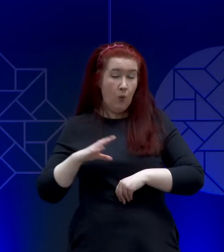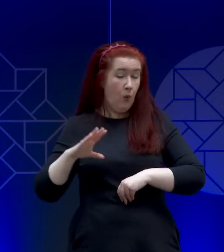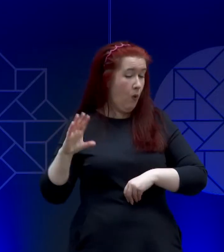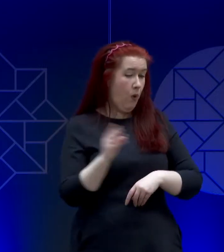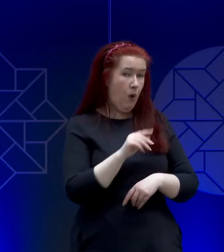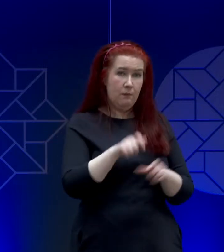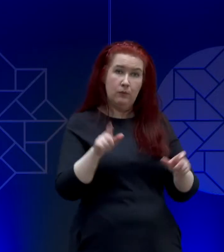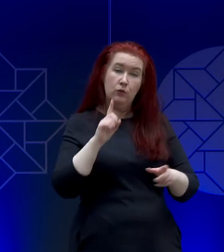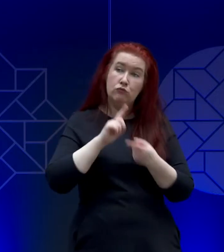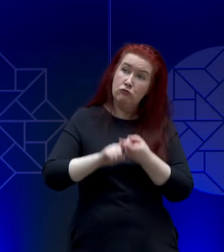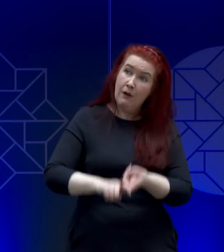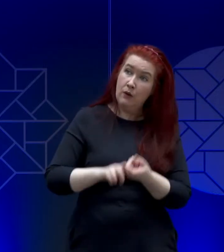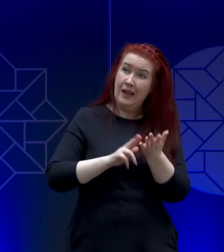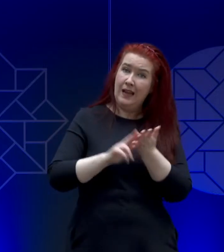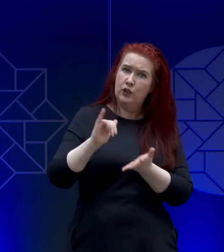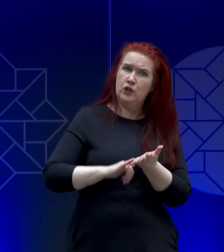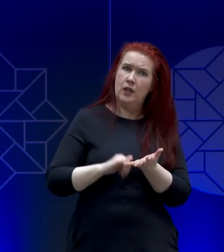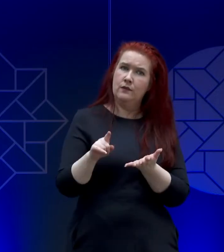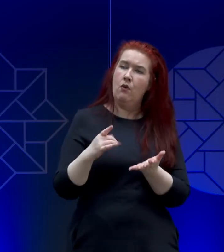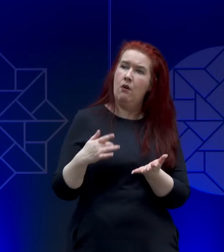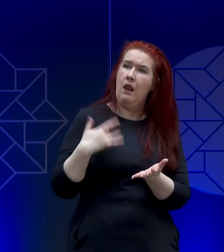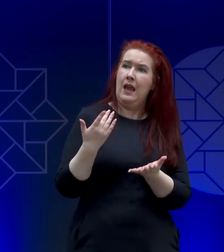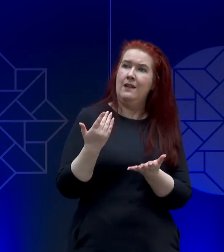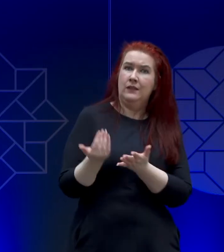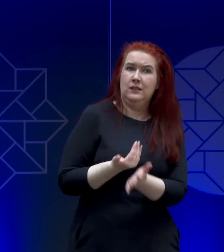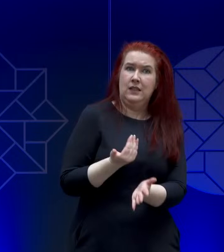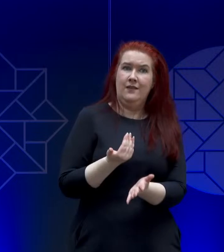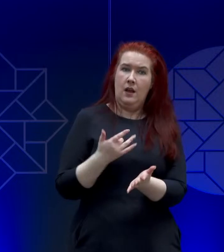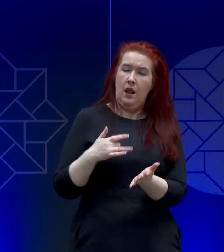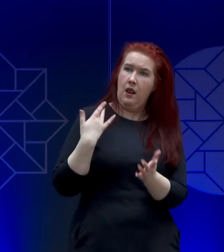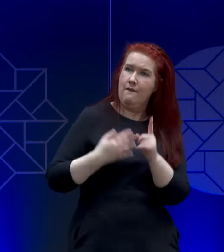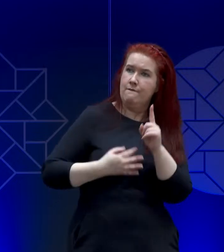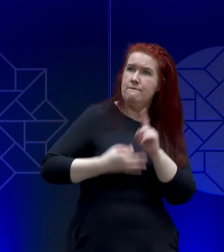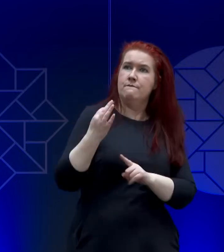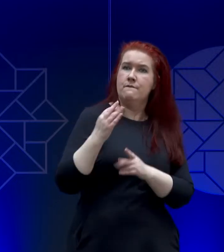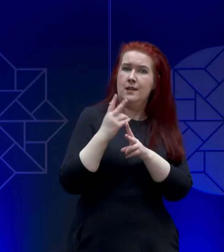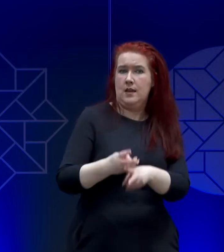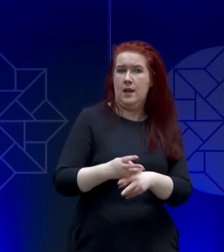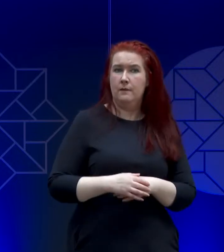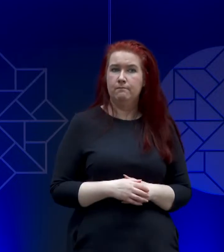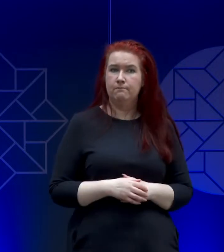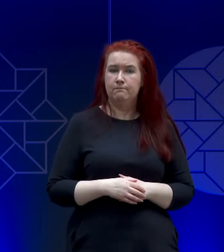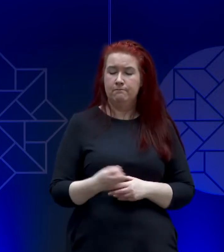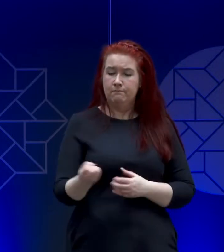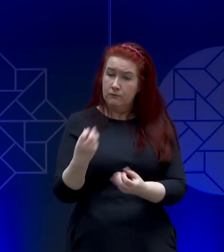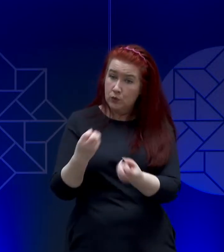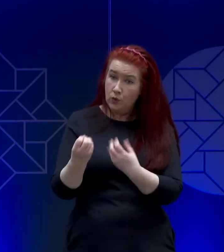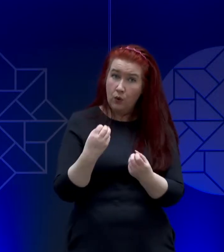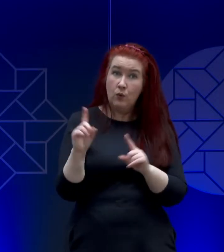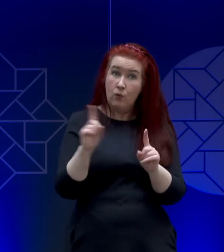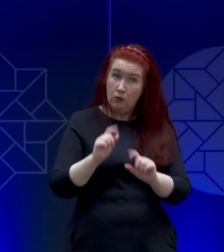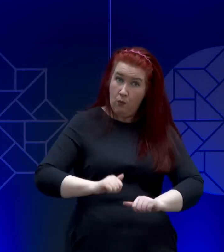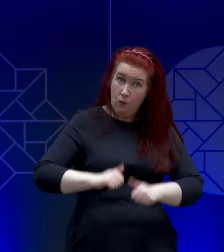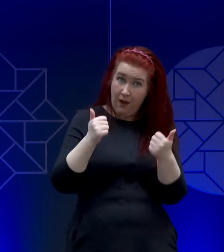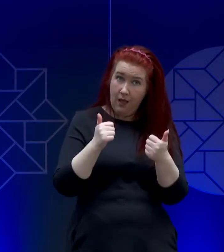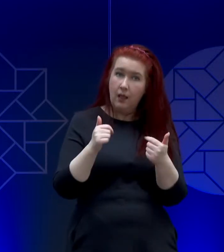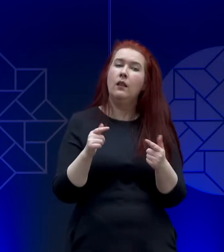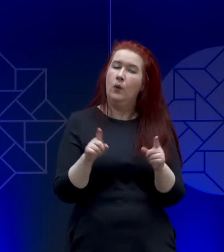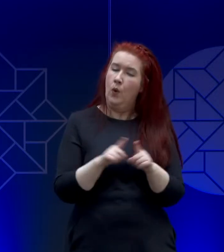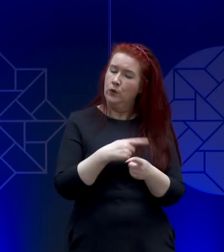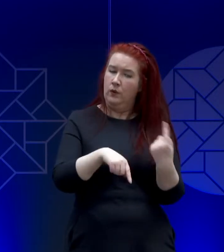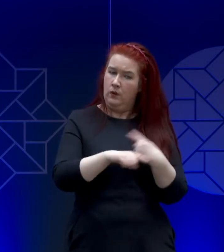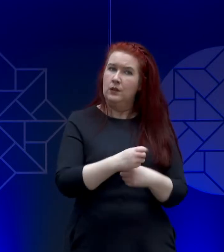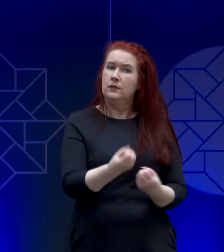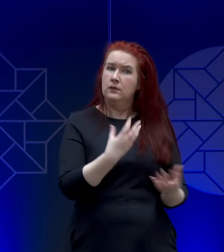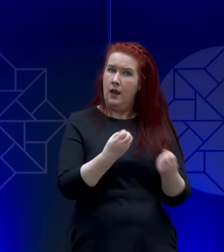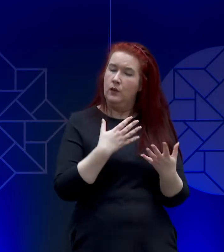NHS for life-saving, life-enhancing care. We've been told all that is going well and all that